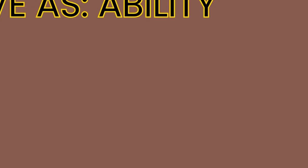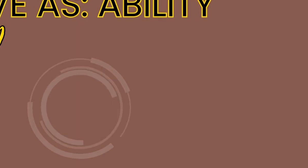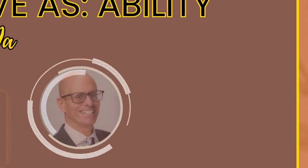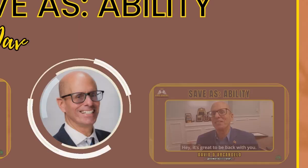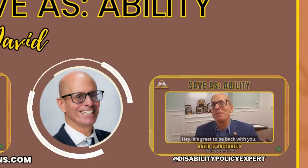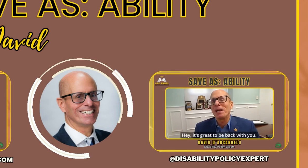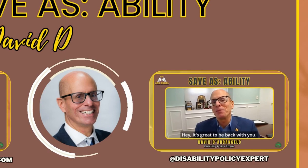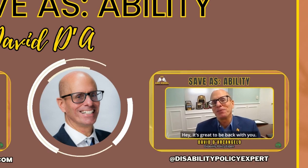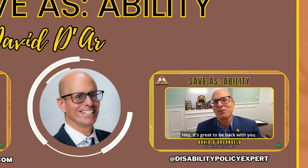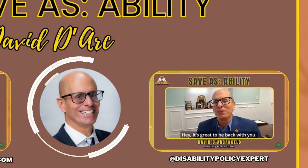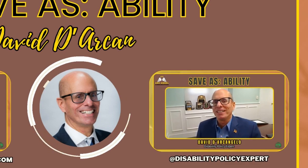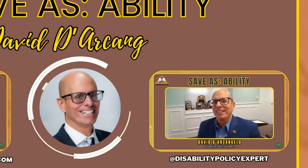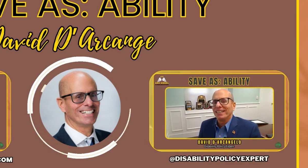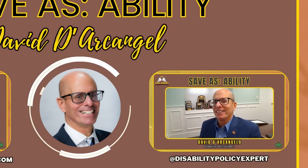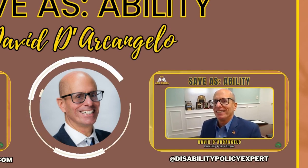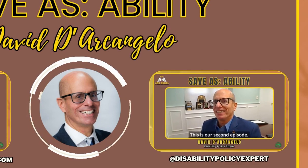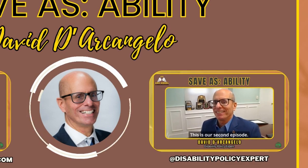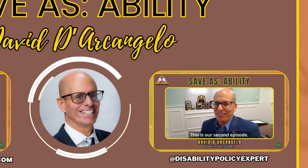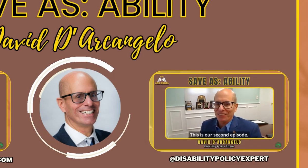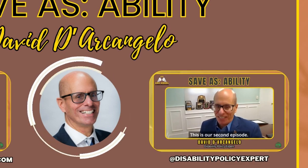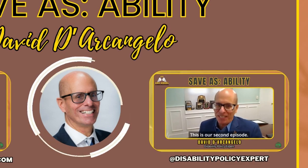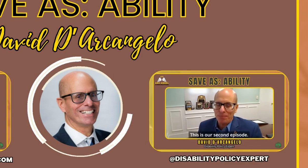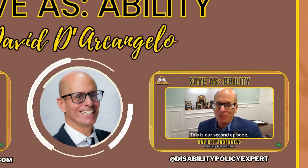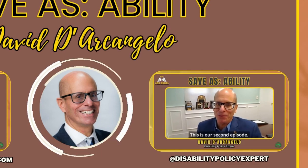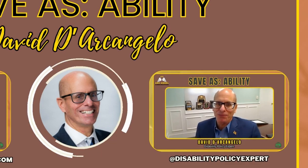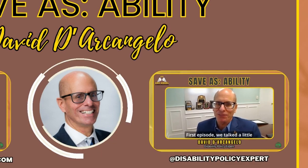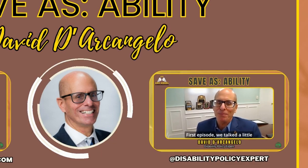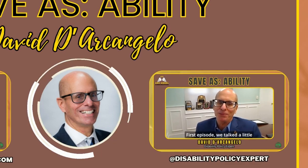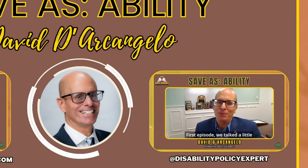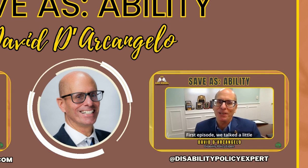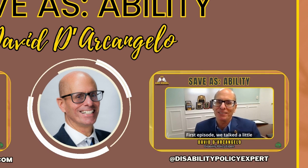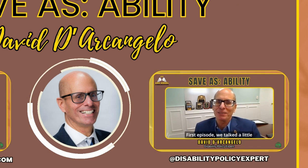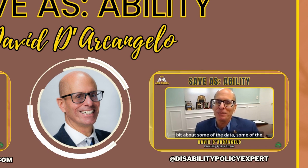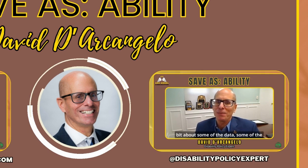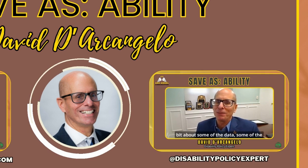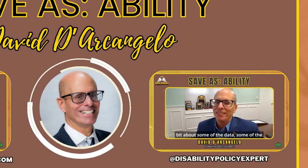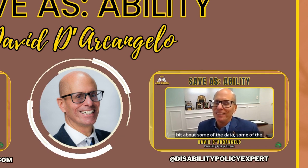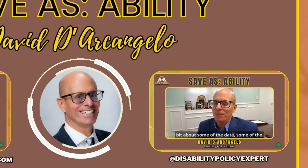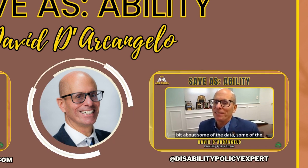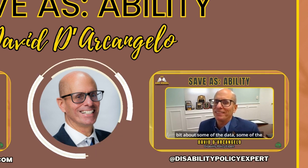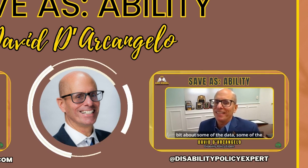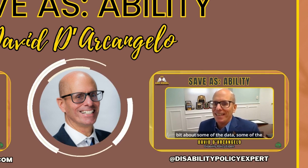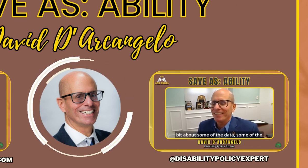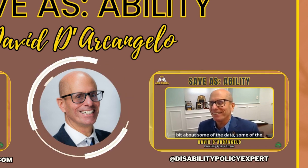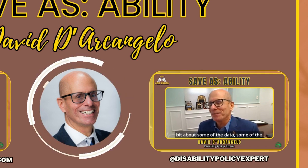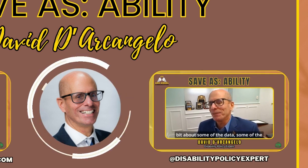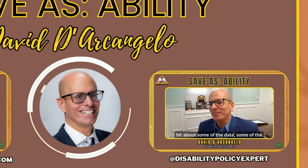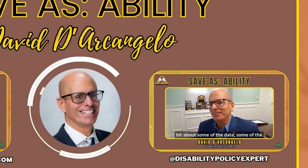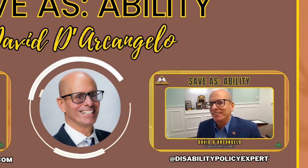For more information about disability employment issues, please visit our website,